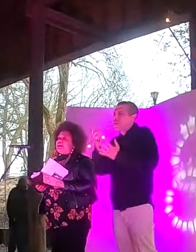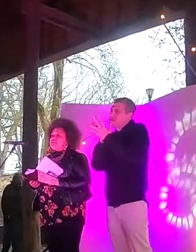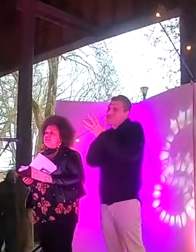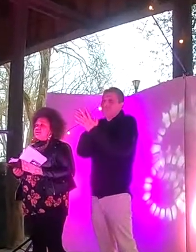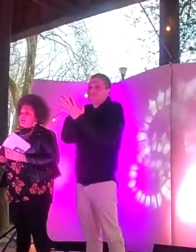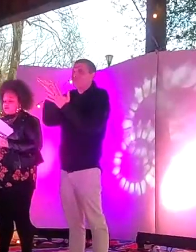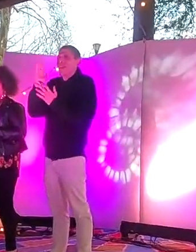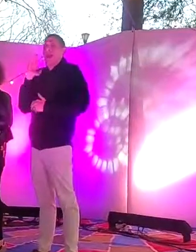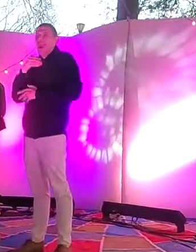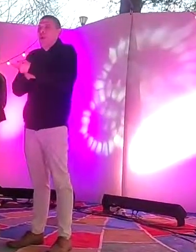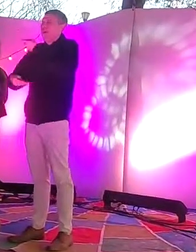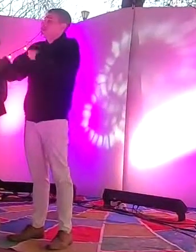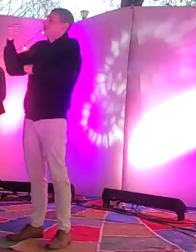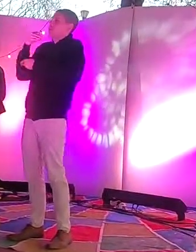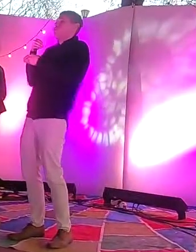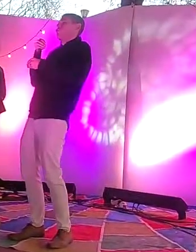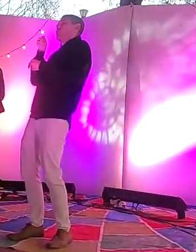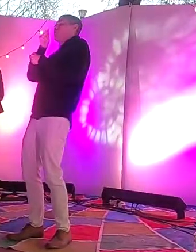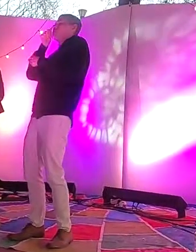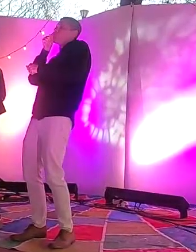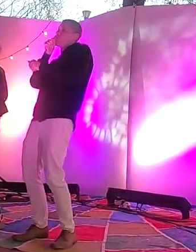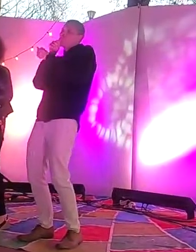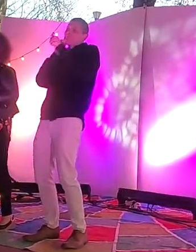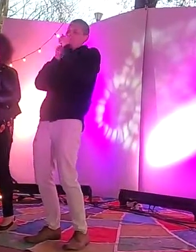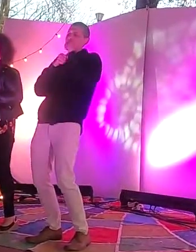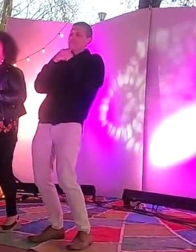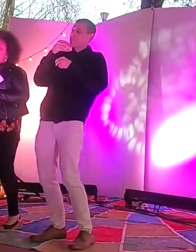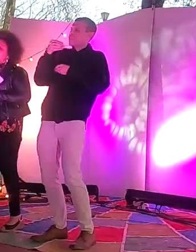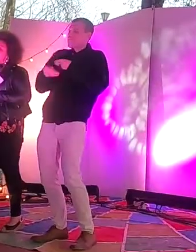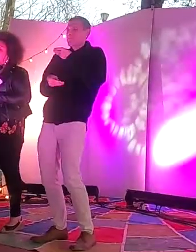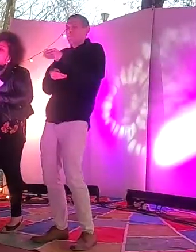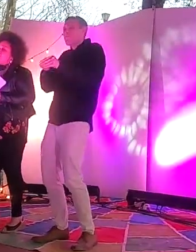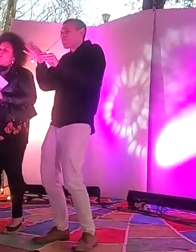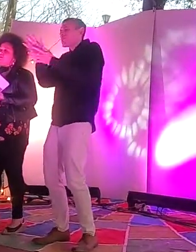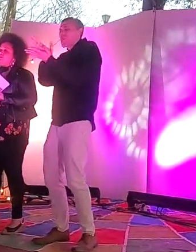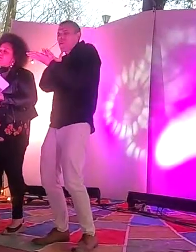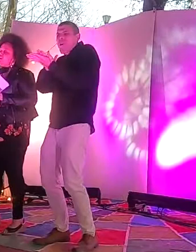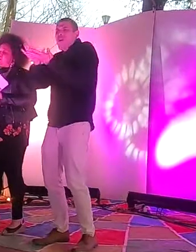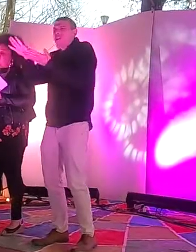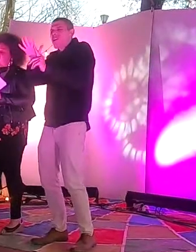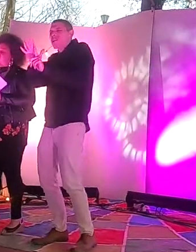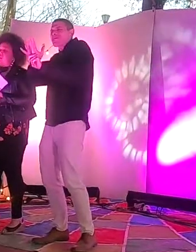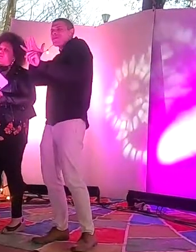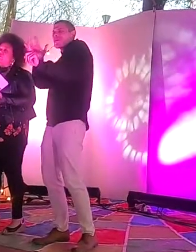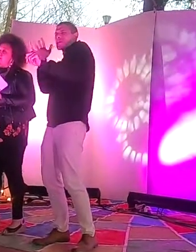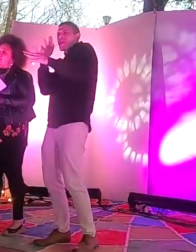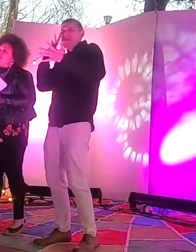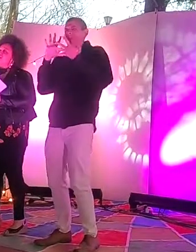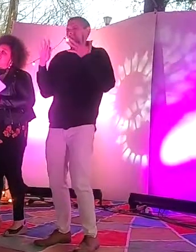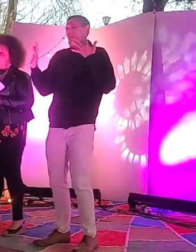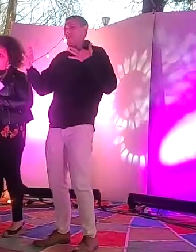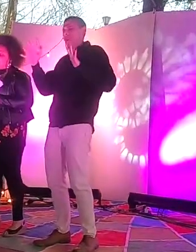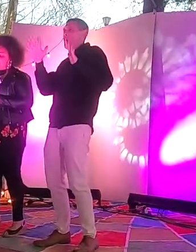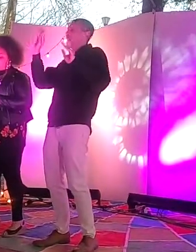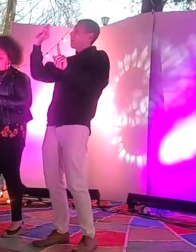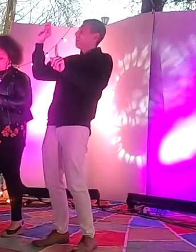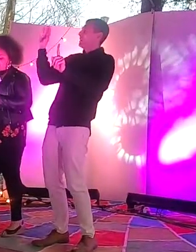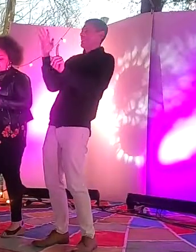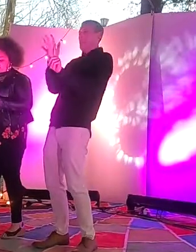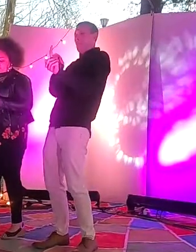ancestral lands, divine beings to behold, ancient ones dripped in gold blessed by the